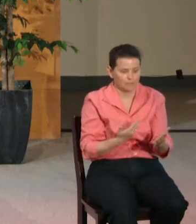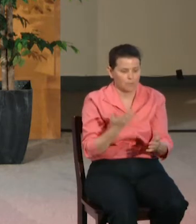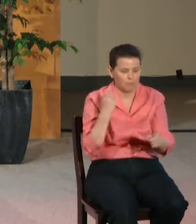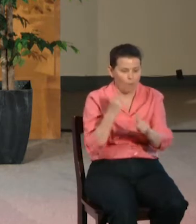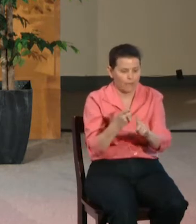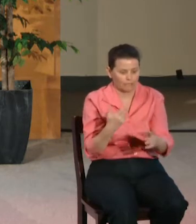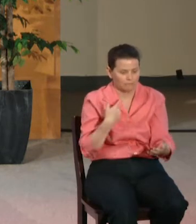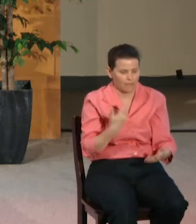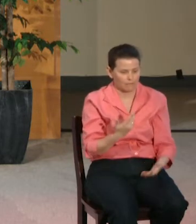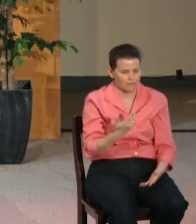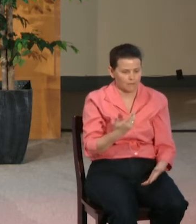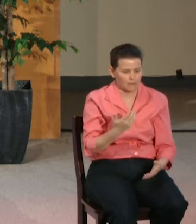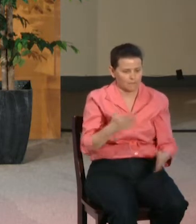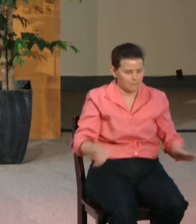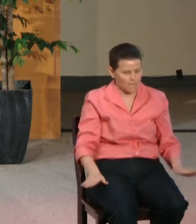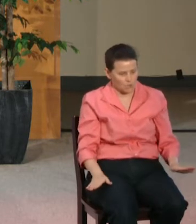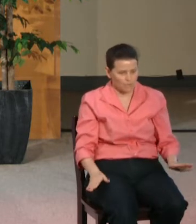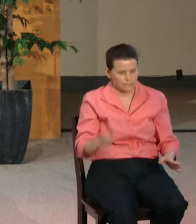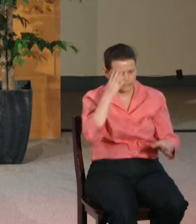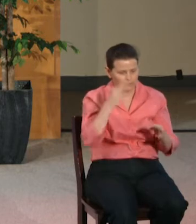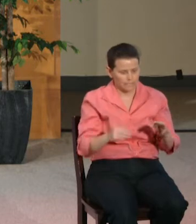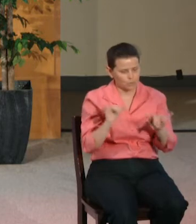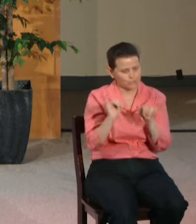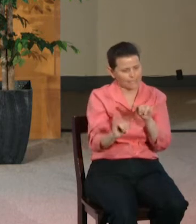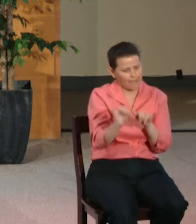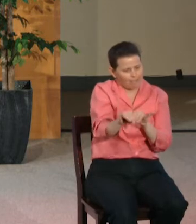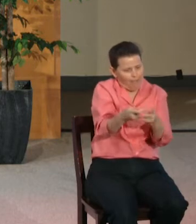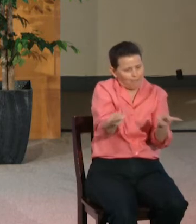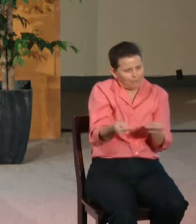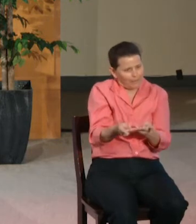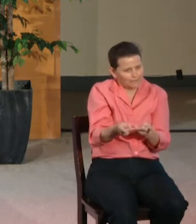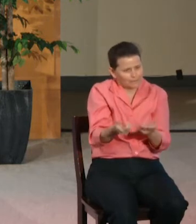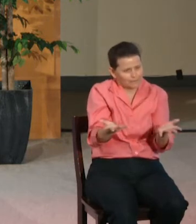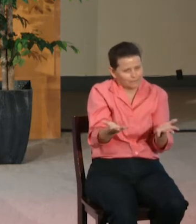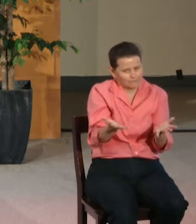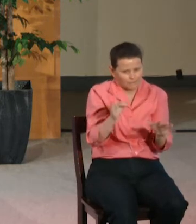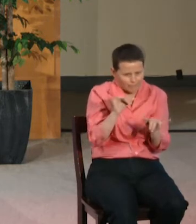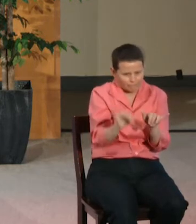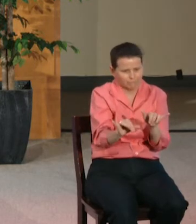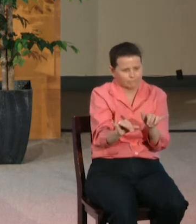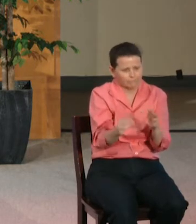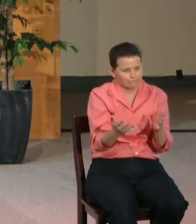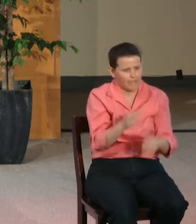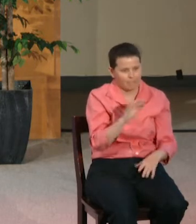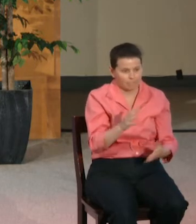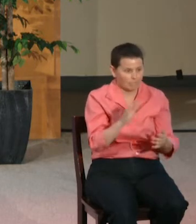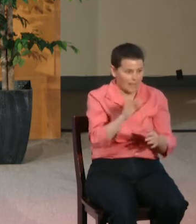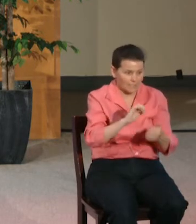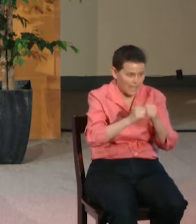have migrated somewhere else at an earlier part in the evolution, everything, but they chose to stay there. And this is a ritual they play out year after